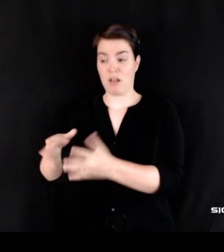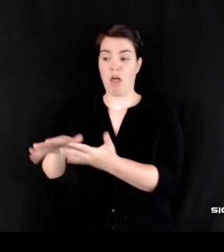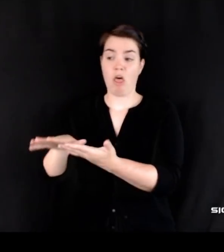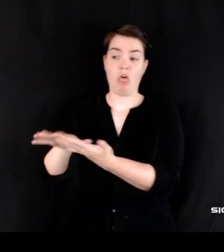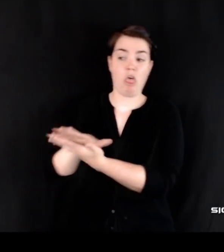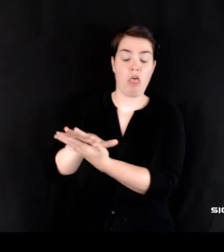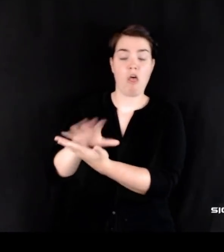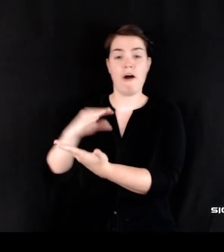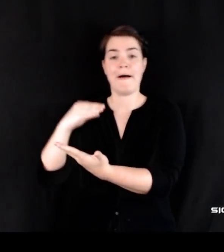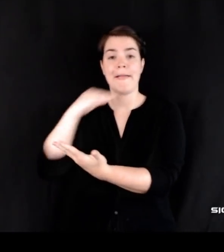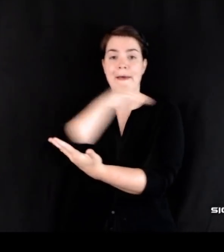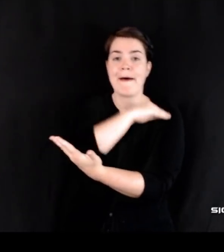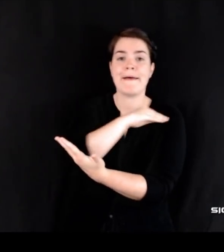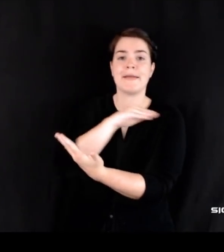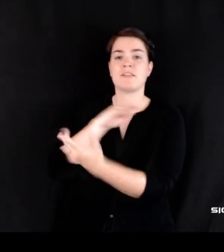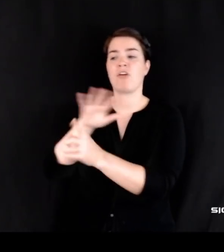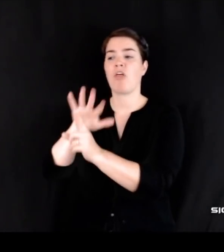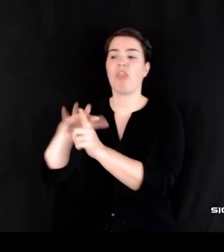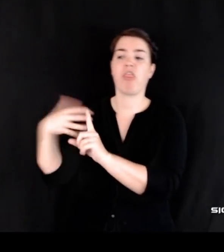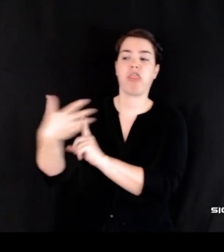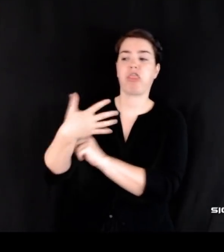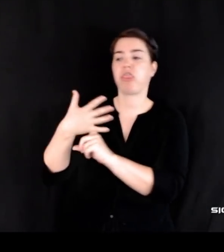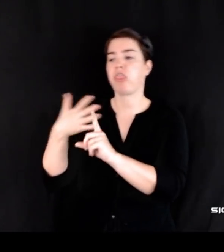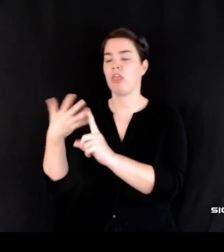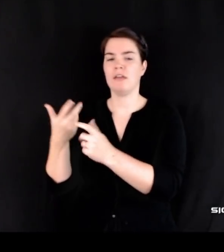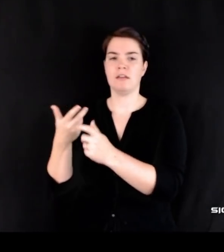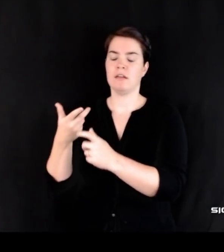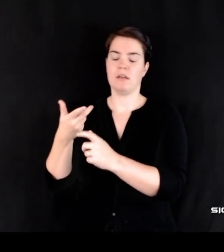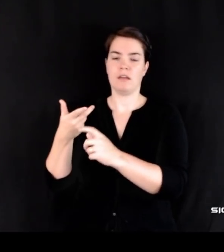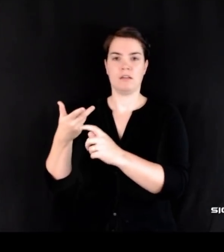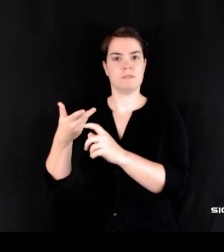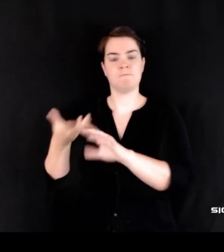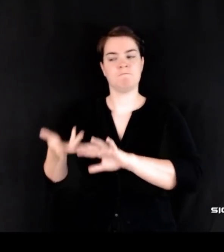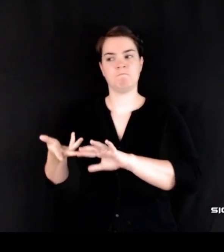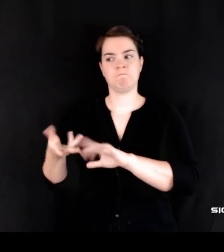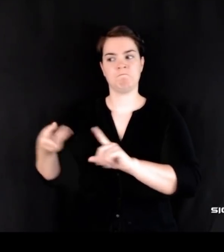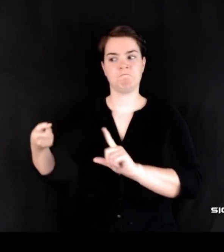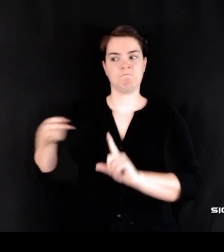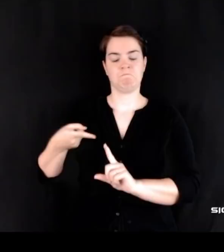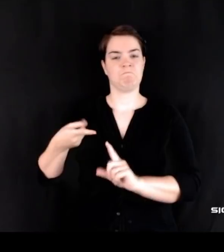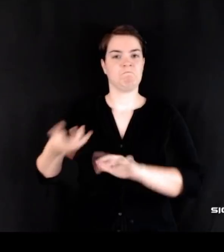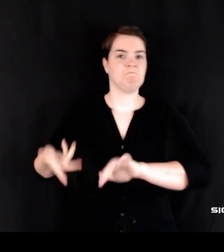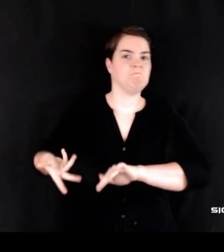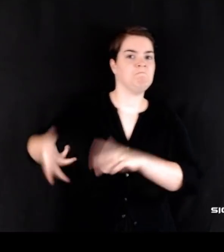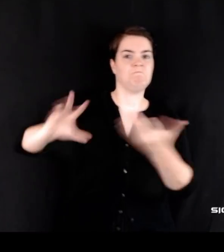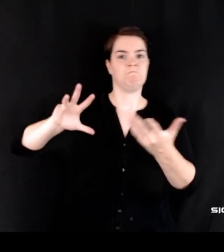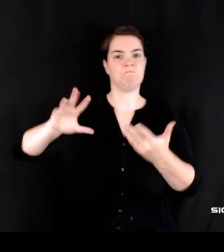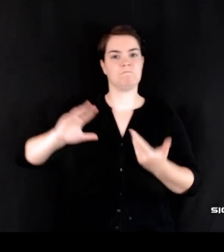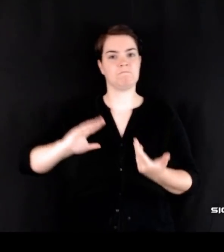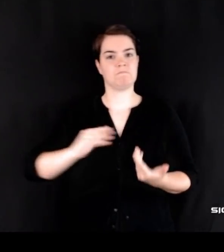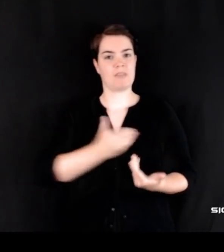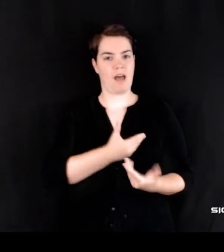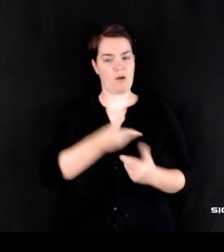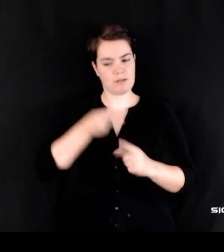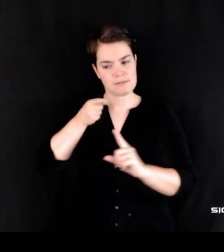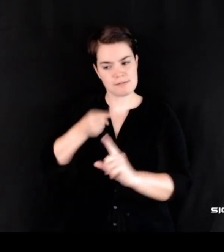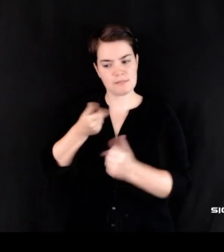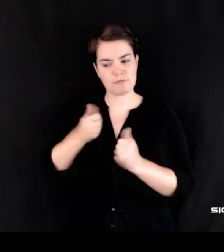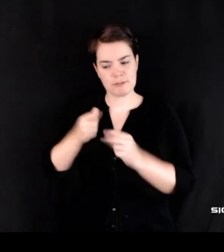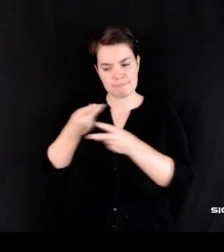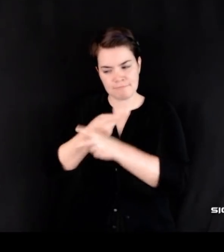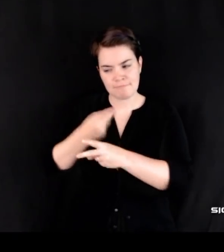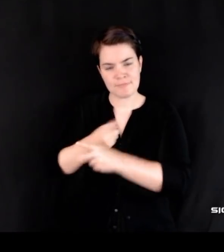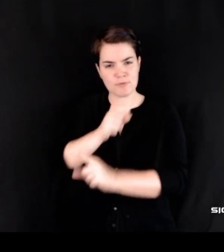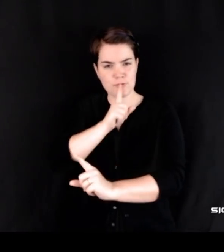investigation or lies to investigators, it strikes at the core of the government's effort to find the truth and